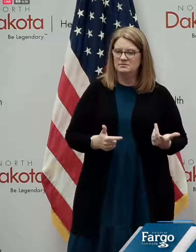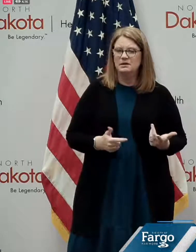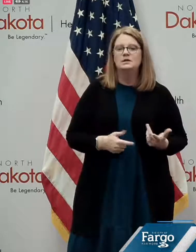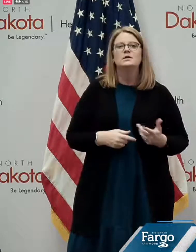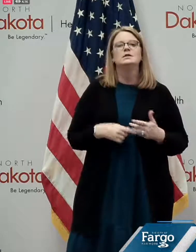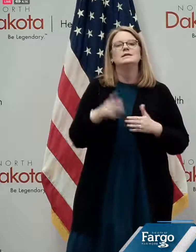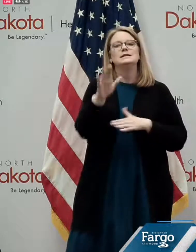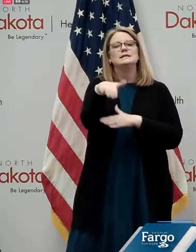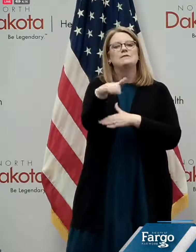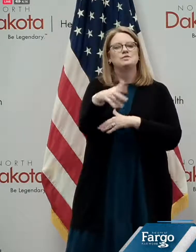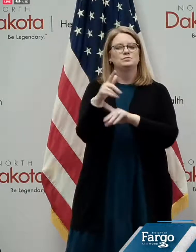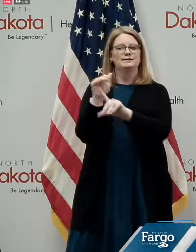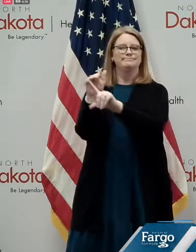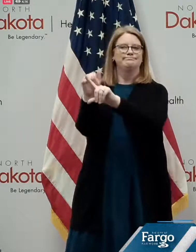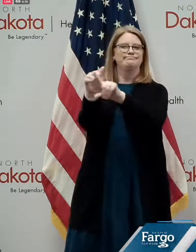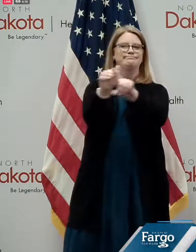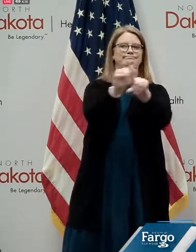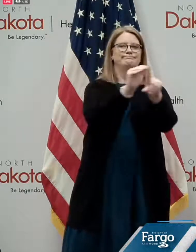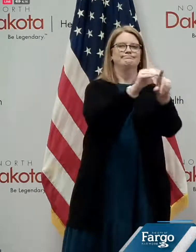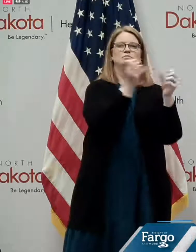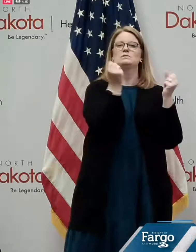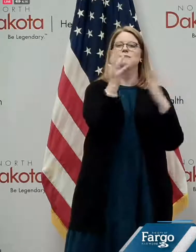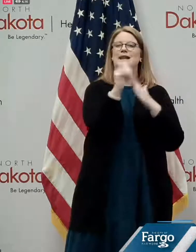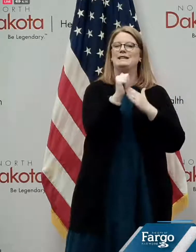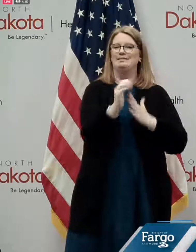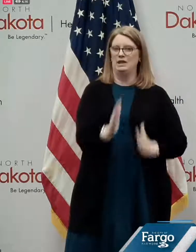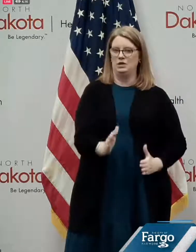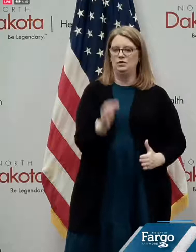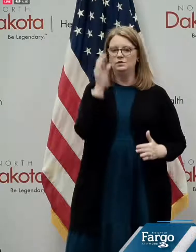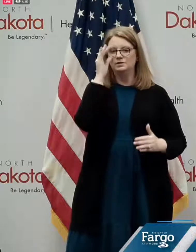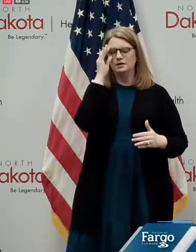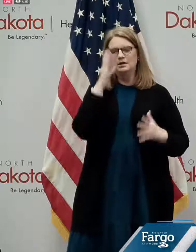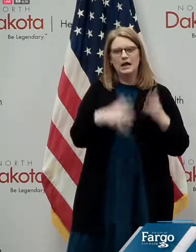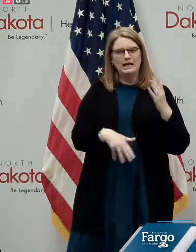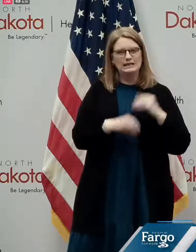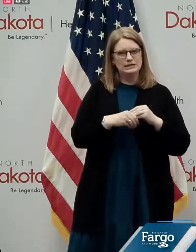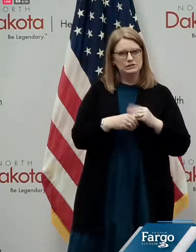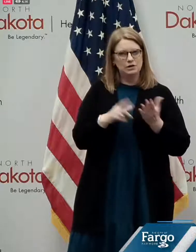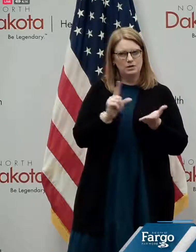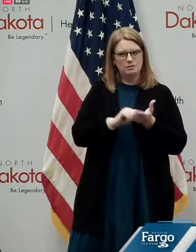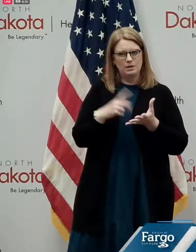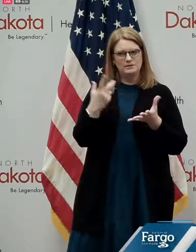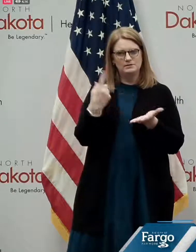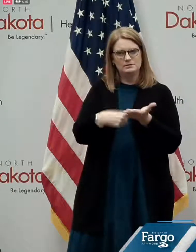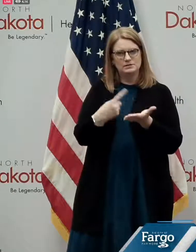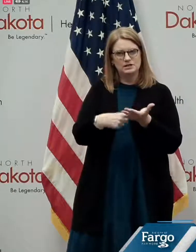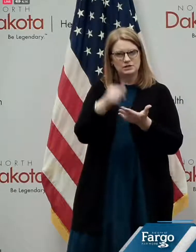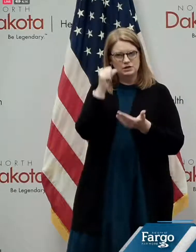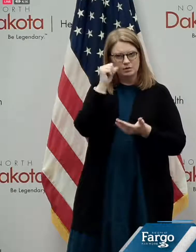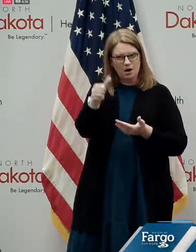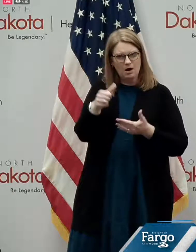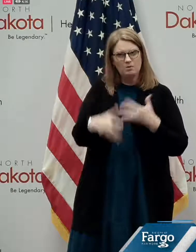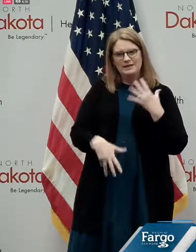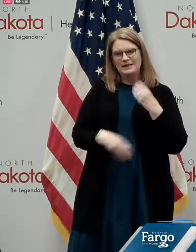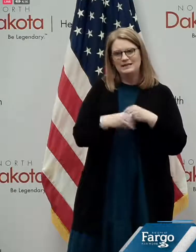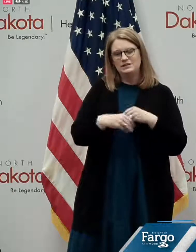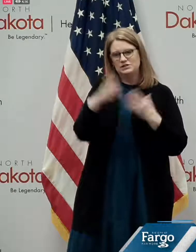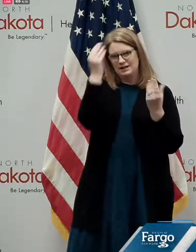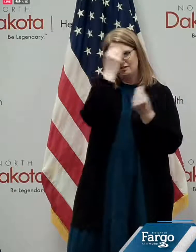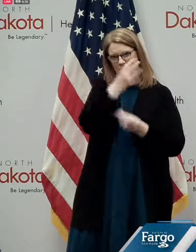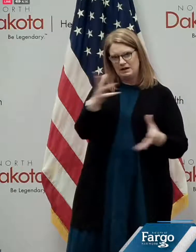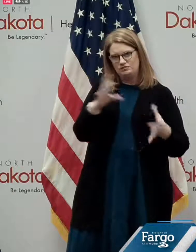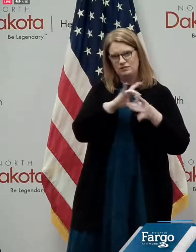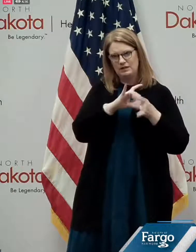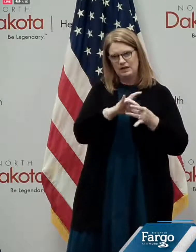this afternoon to a number of leaders about this. There'll be an additional, I believe, press conference tomorrow with additional information about those